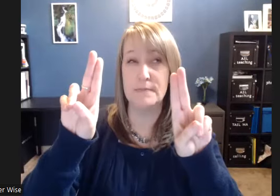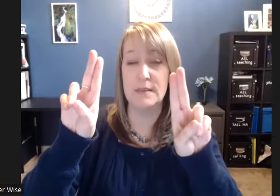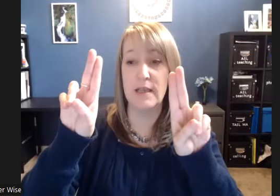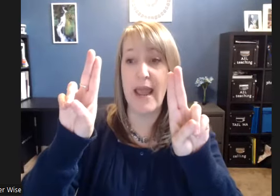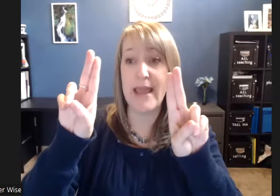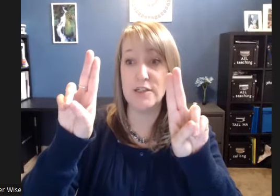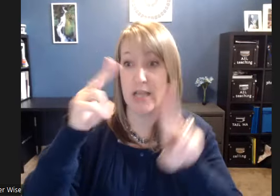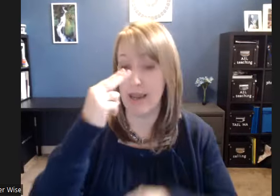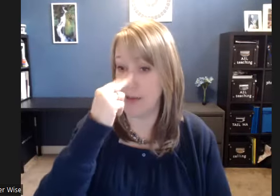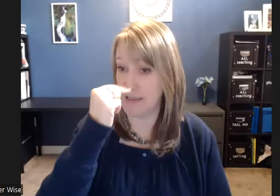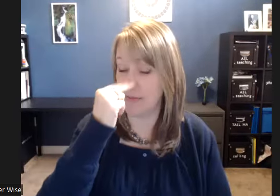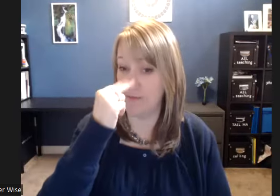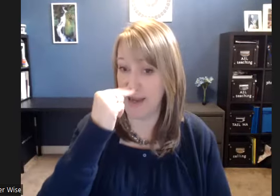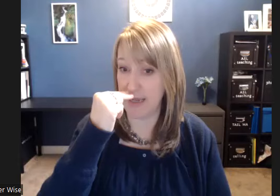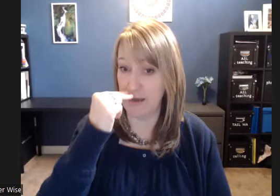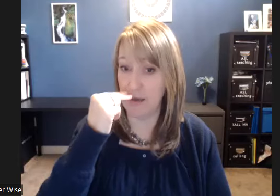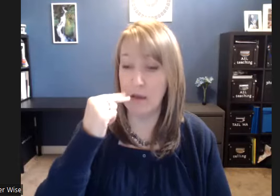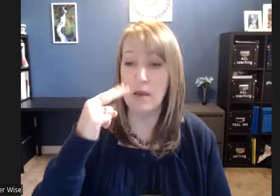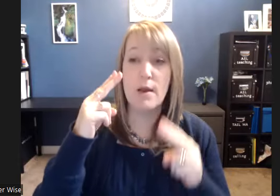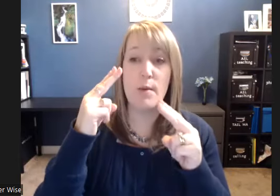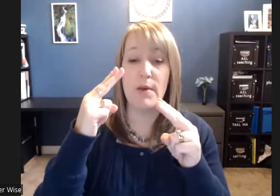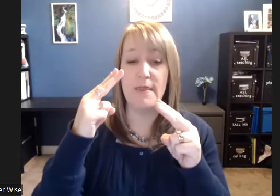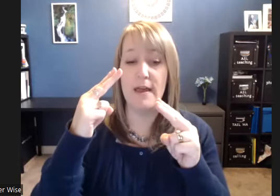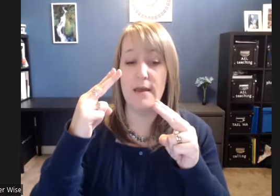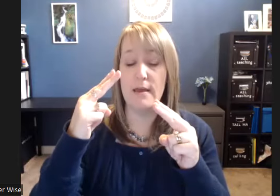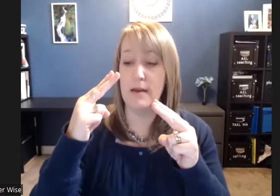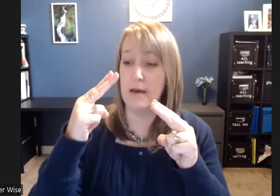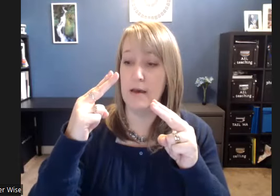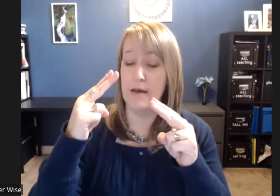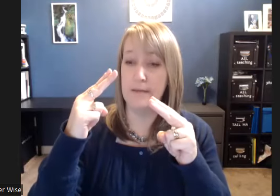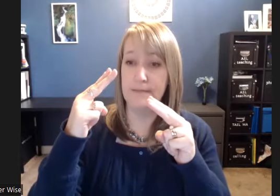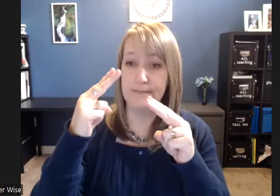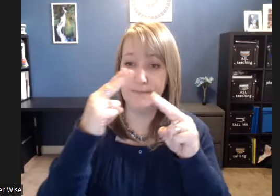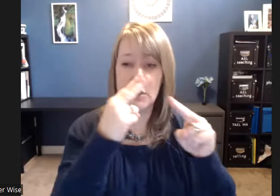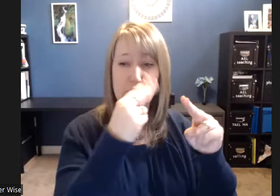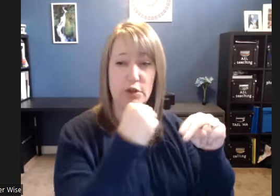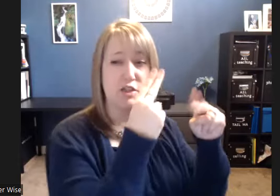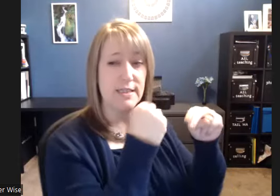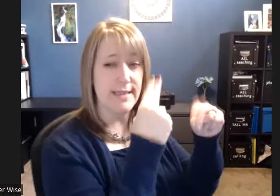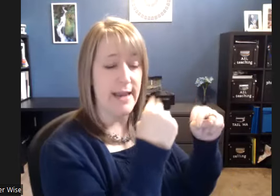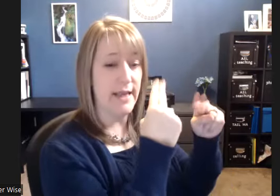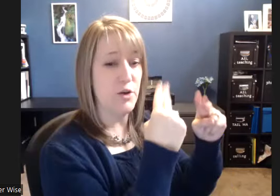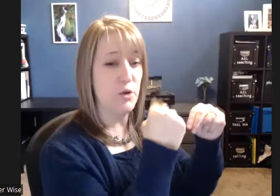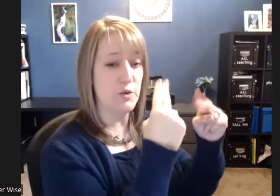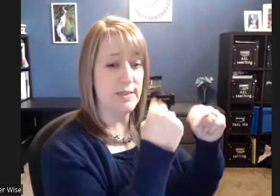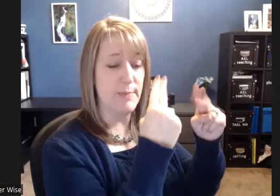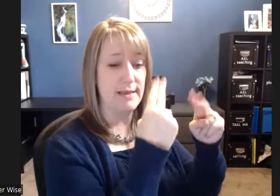hand shape as funny, but then You actually sign it in neutral space.